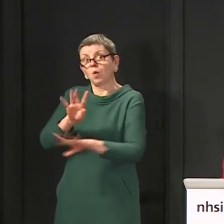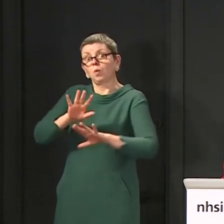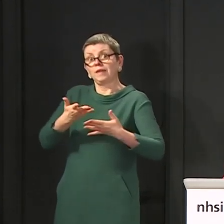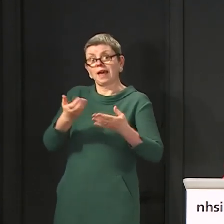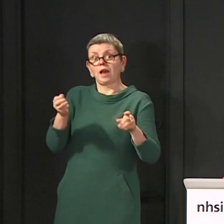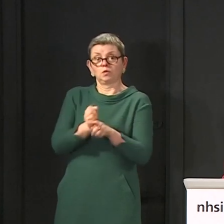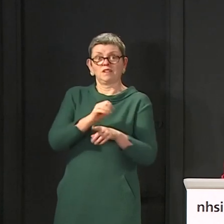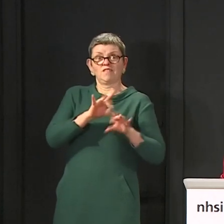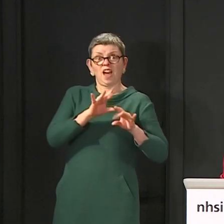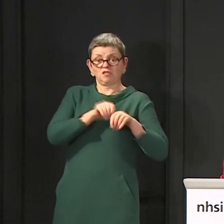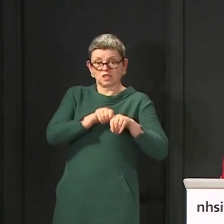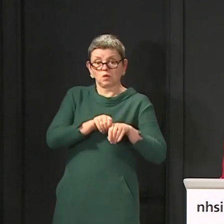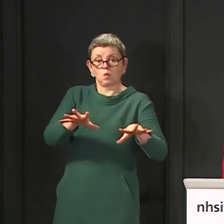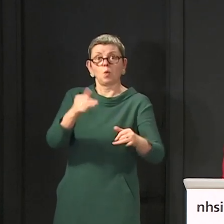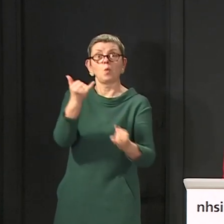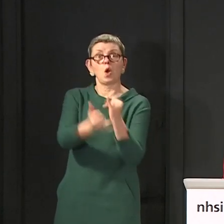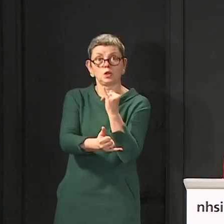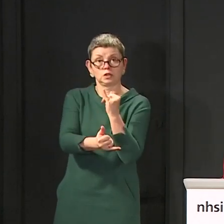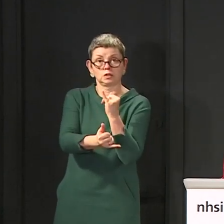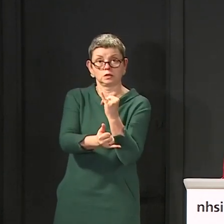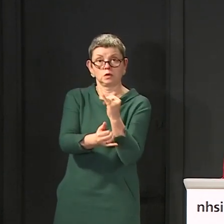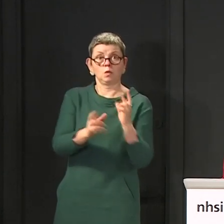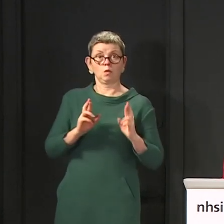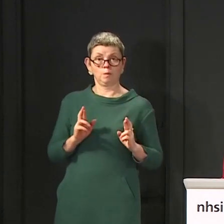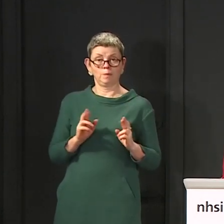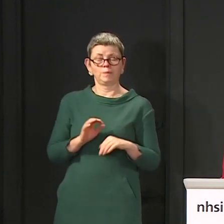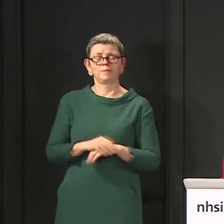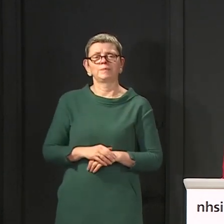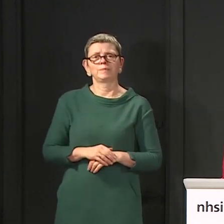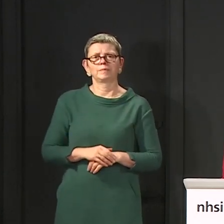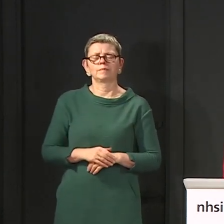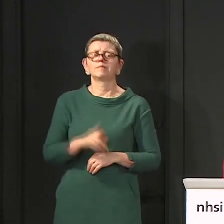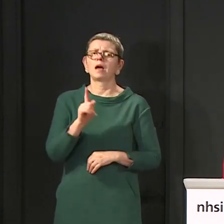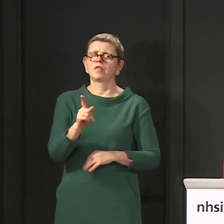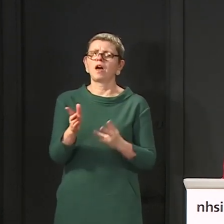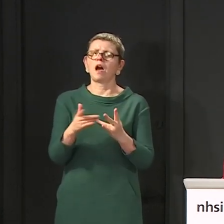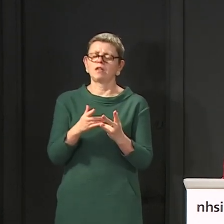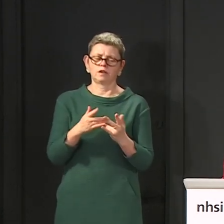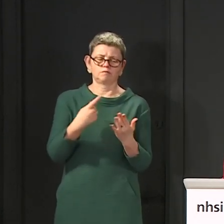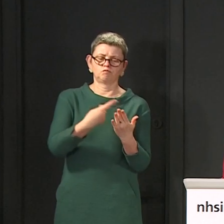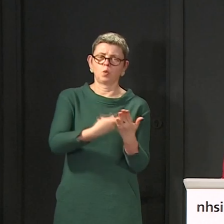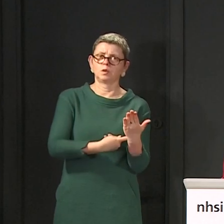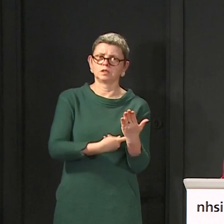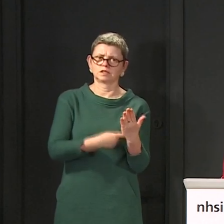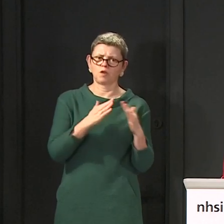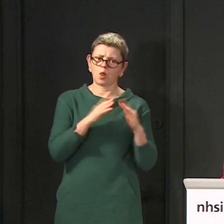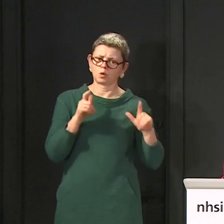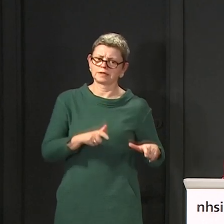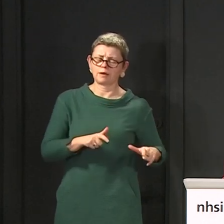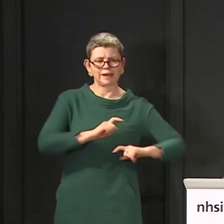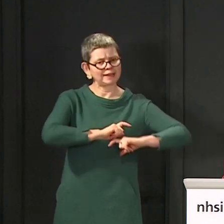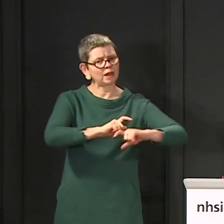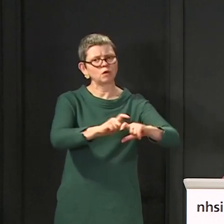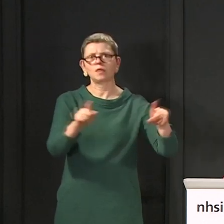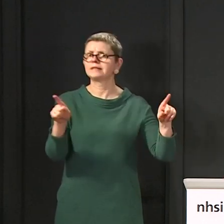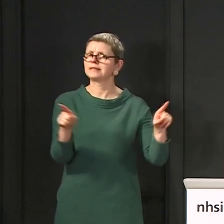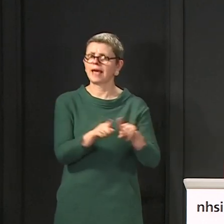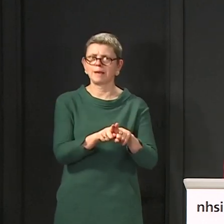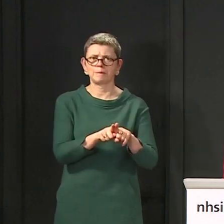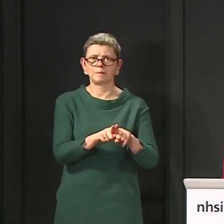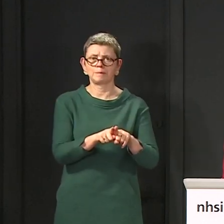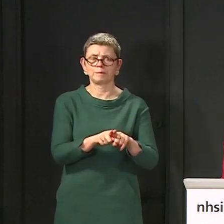of the virus. However, and this is really important, the other basic principles and rules of lockdown remain for now the same. Unless